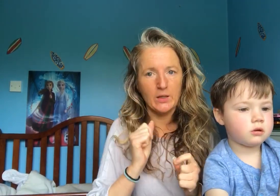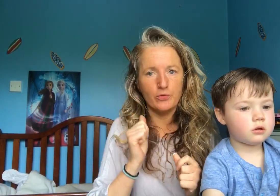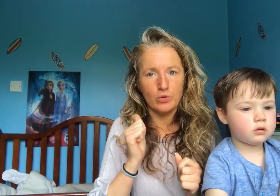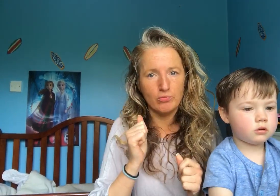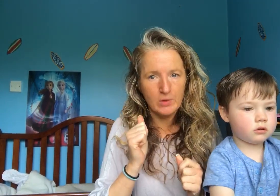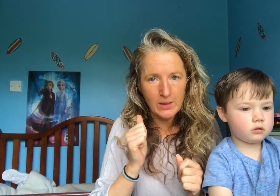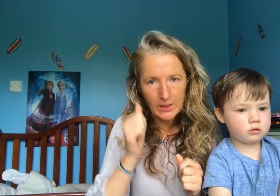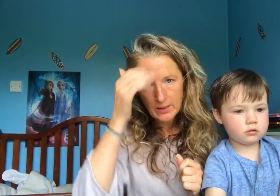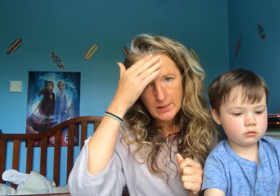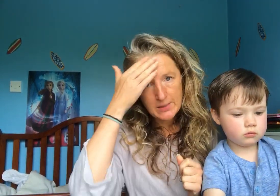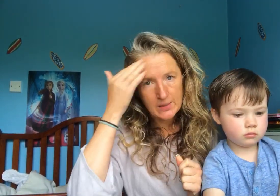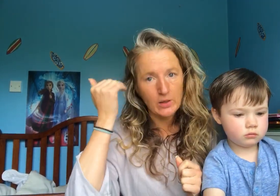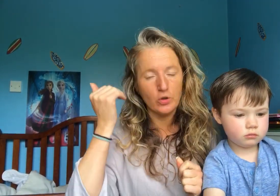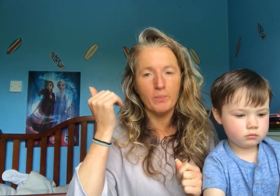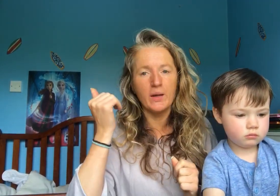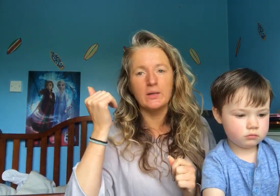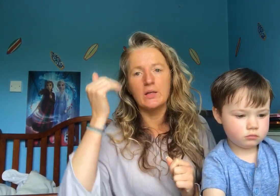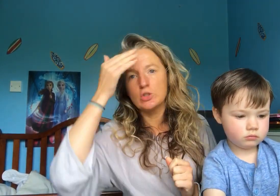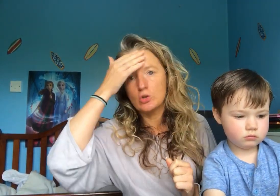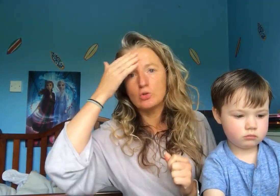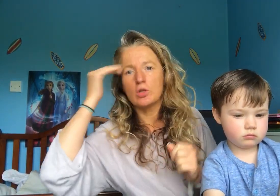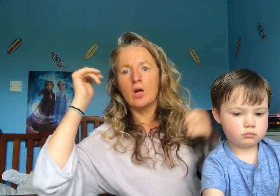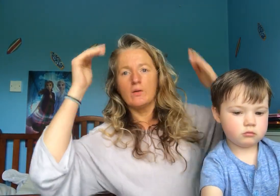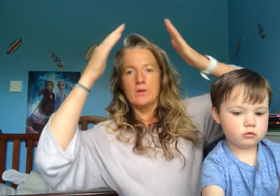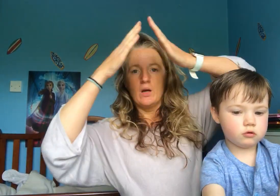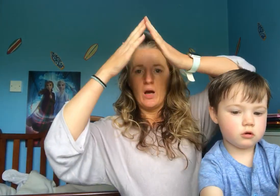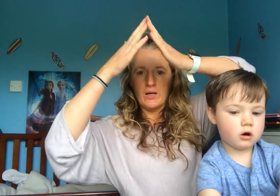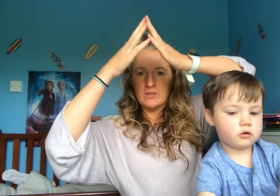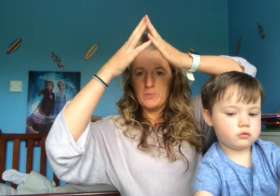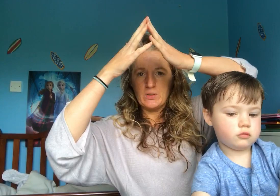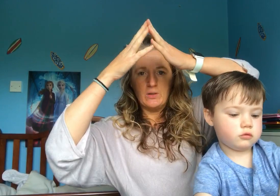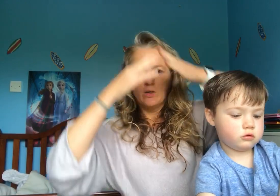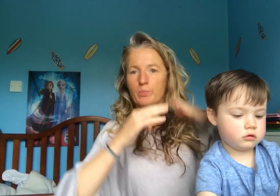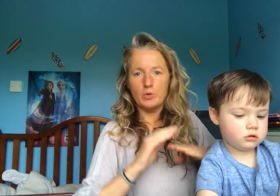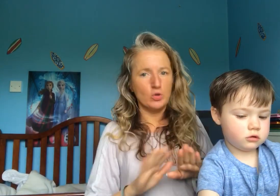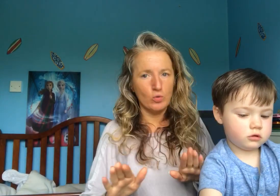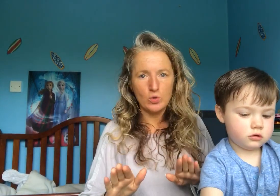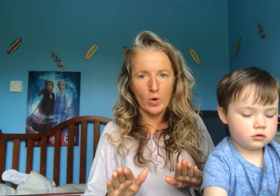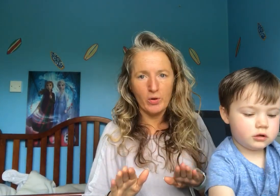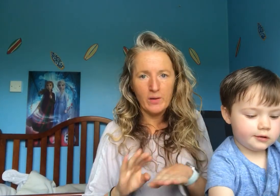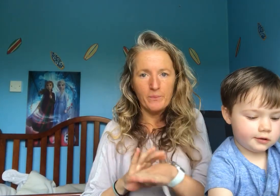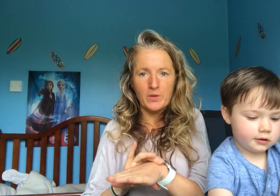if you're really sick, you might need to go to the hospital. But don't worry, because